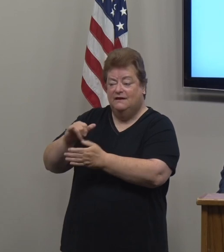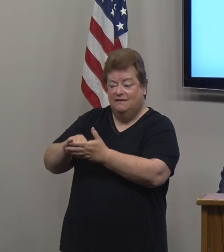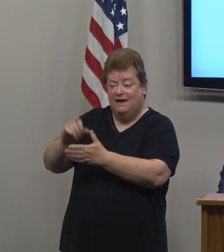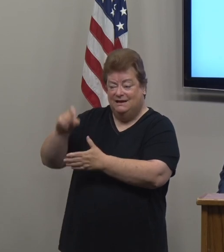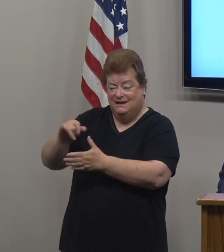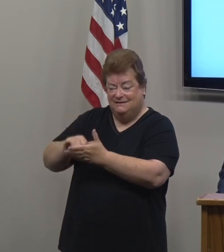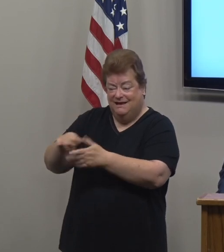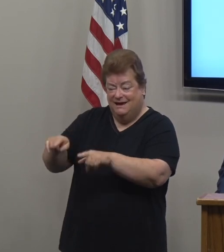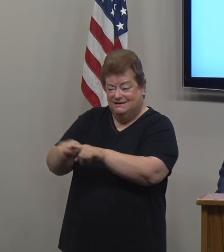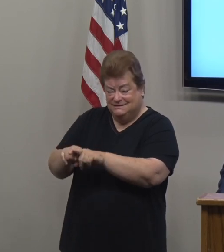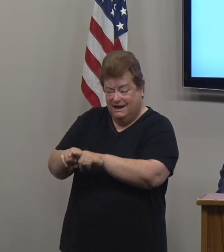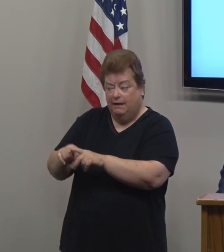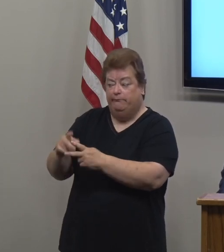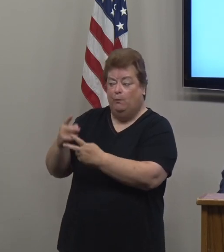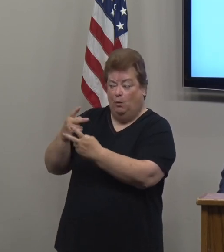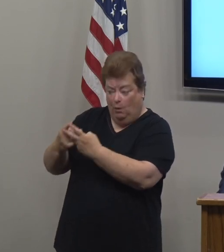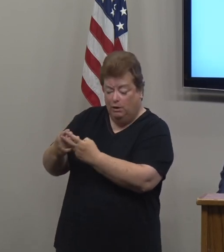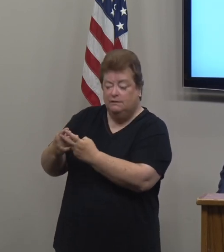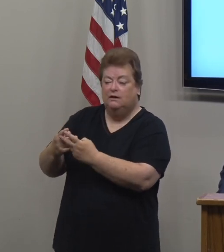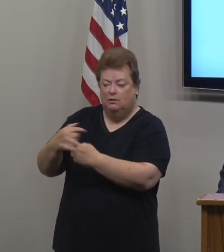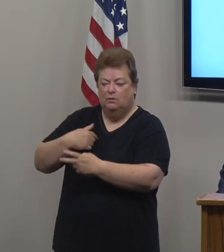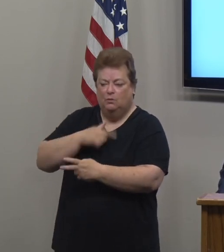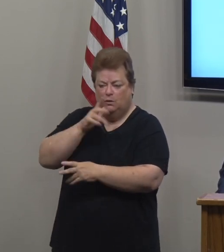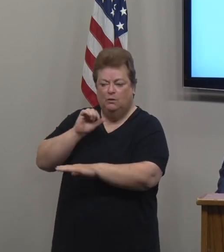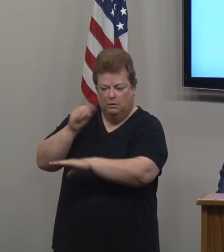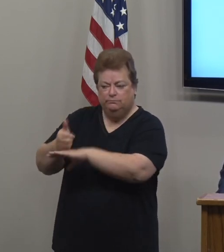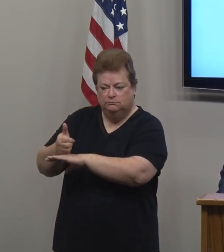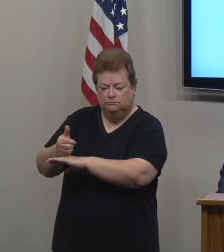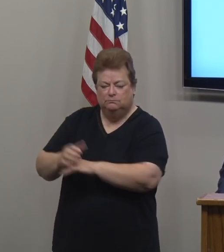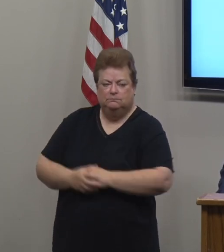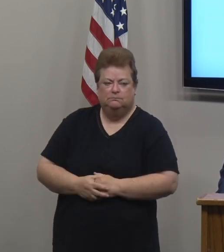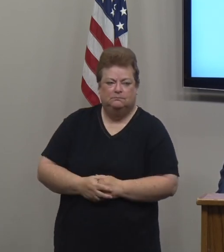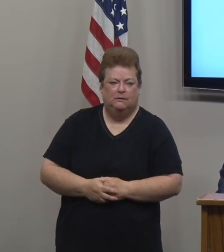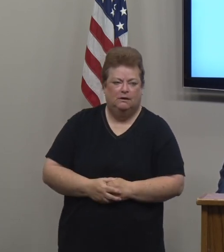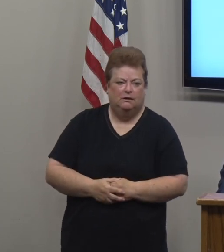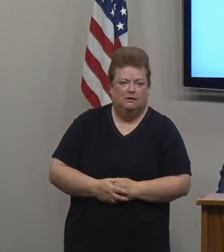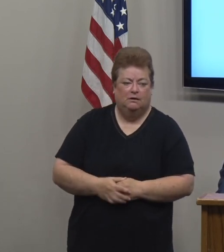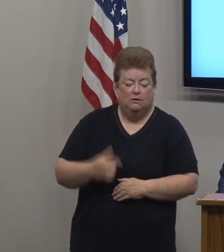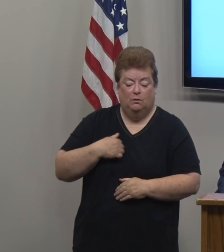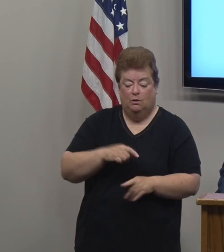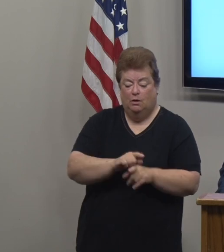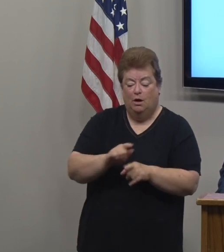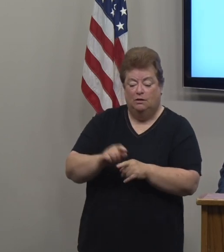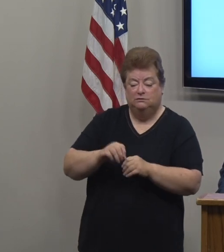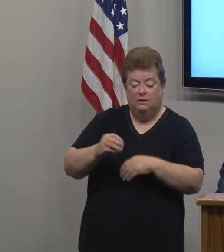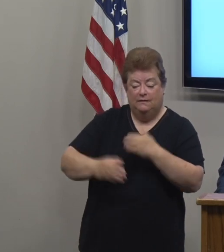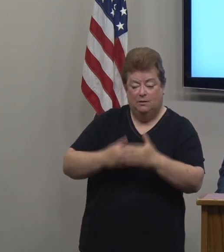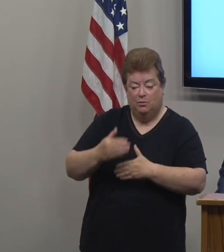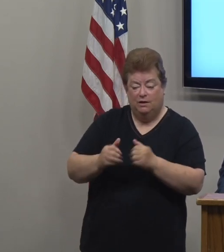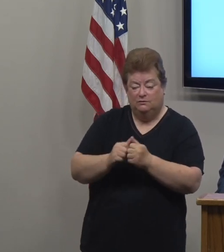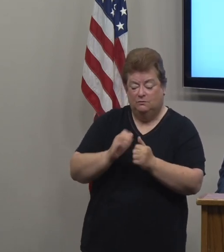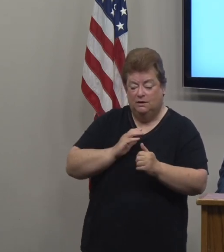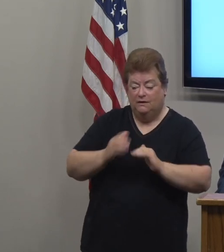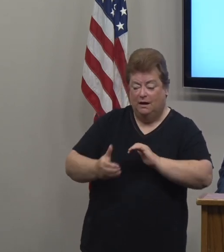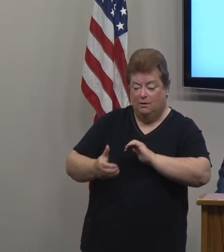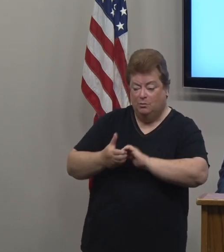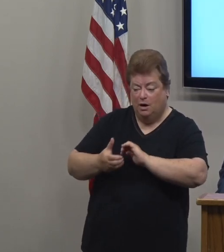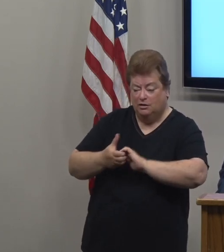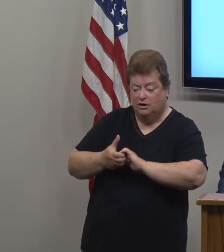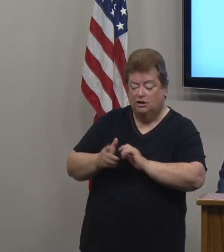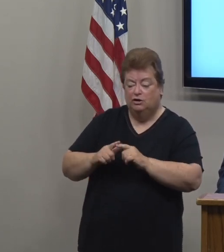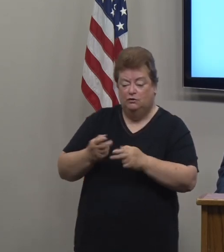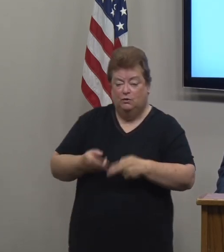same strategy, would be deployed. We also are in the process with our partners of